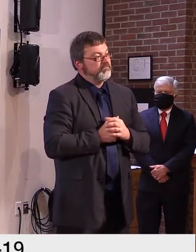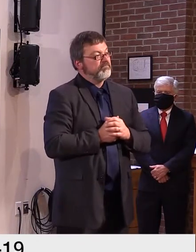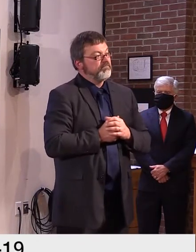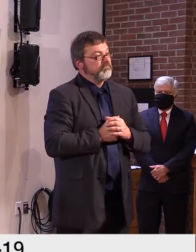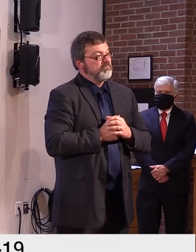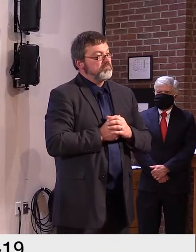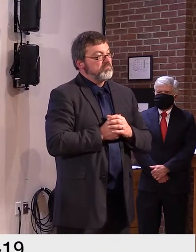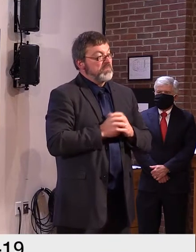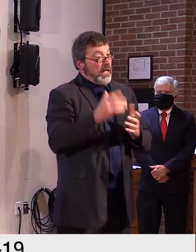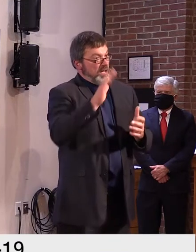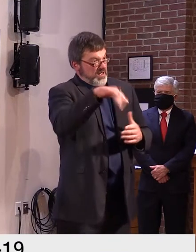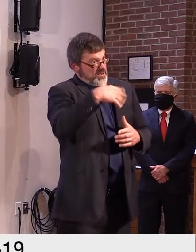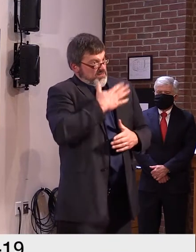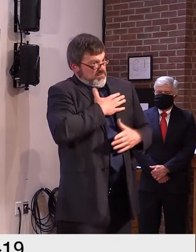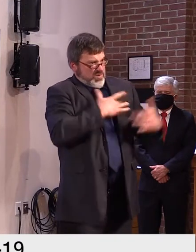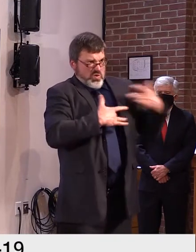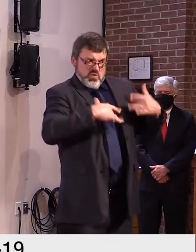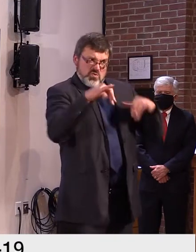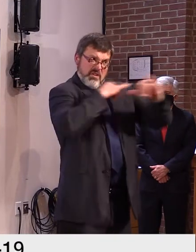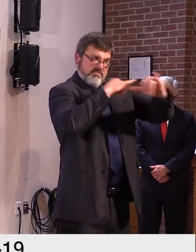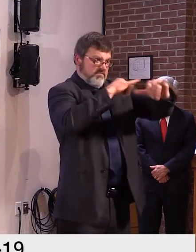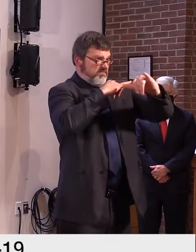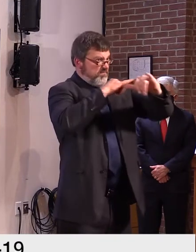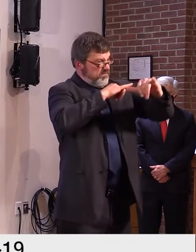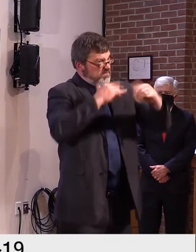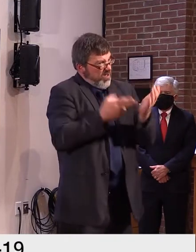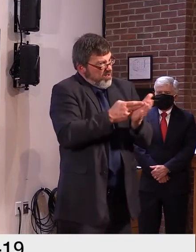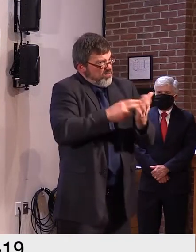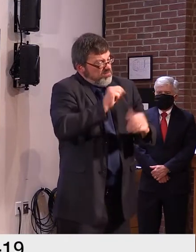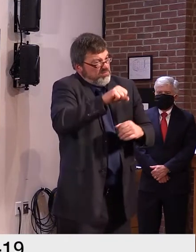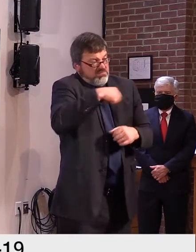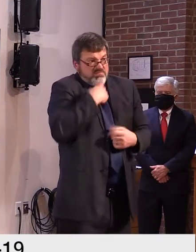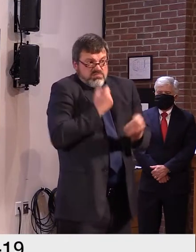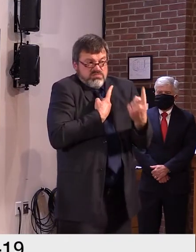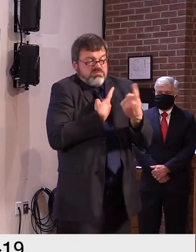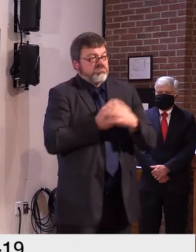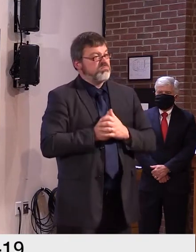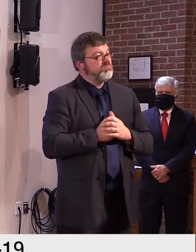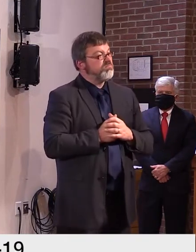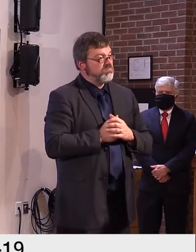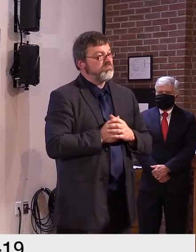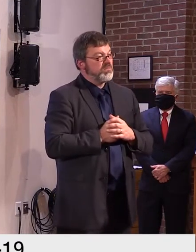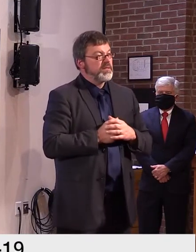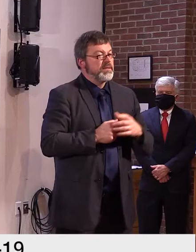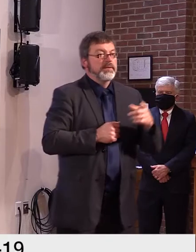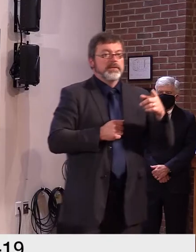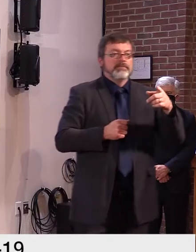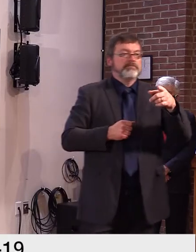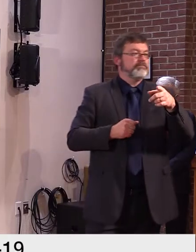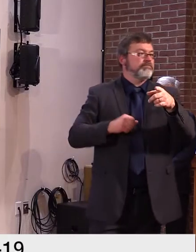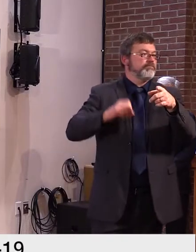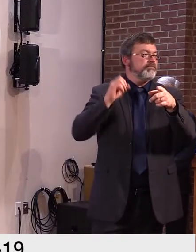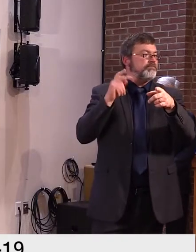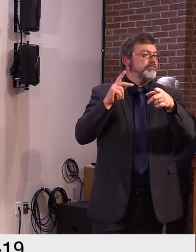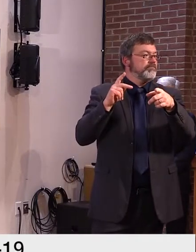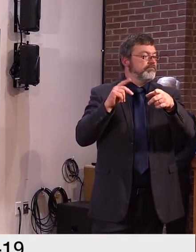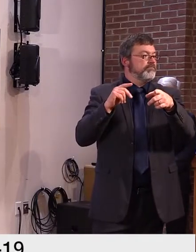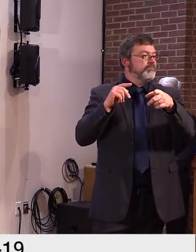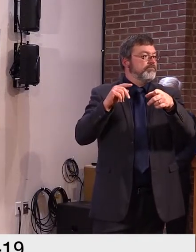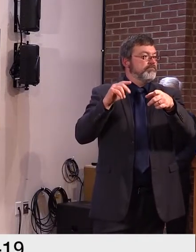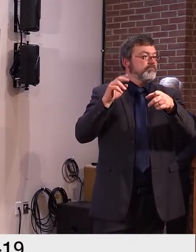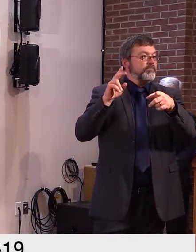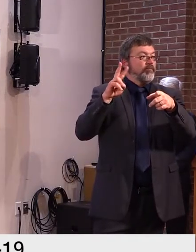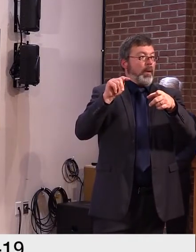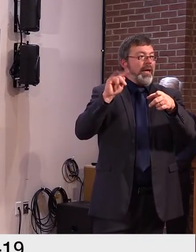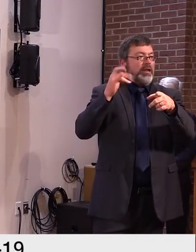Okay, I was asking because the 600 additional benefit was an acknowledgement of sorts that the base unemployment benefit isn't